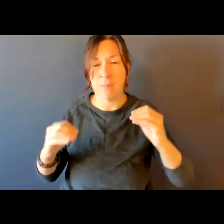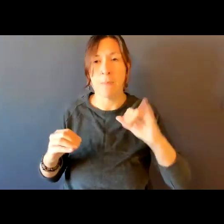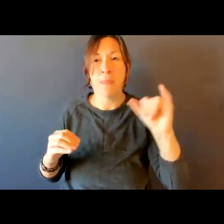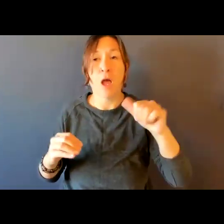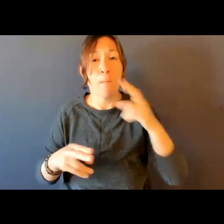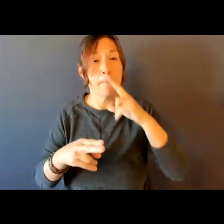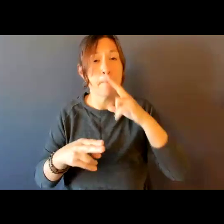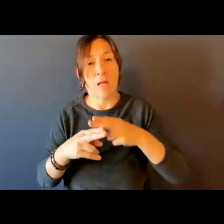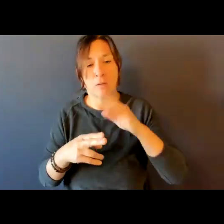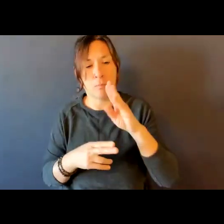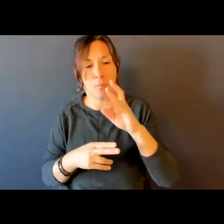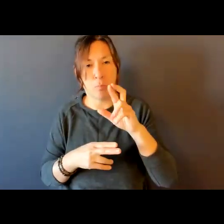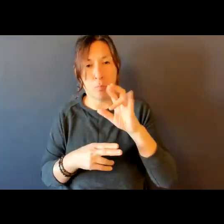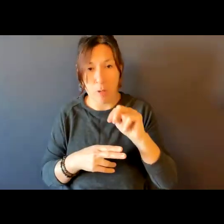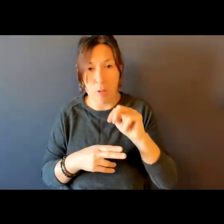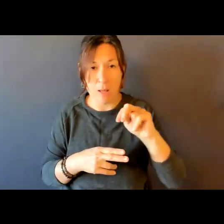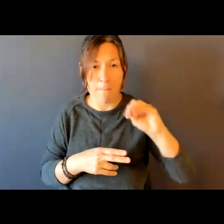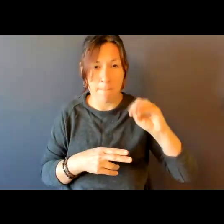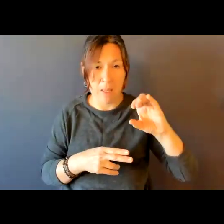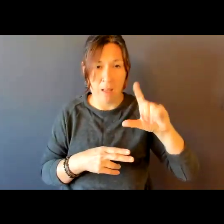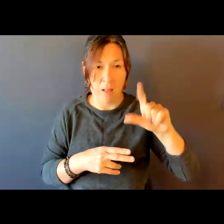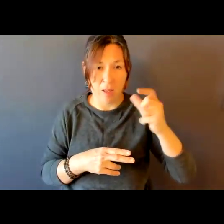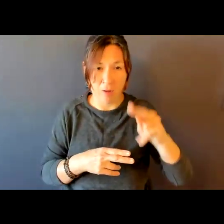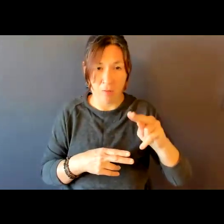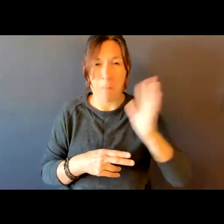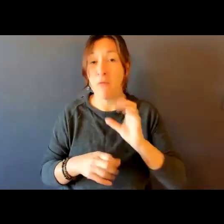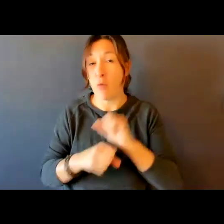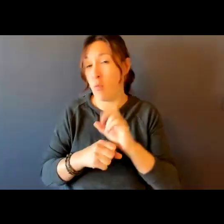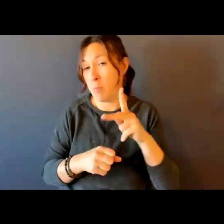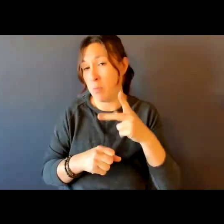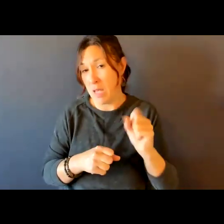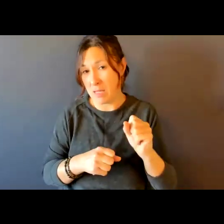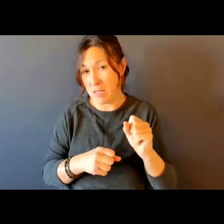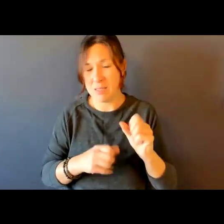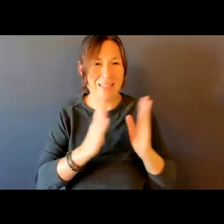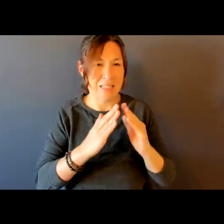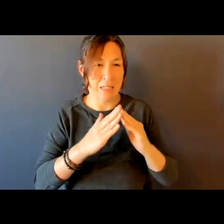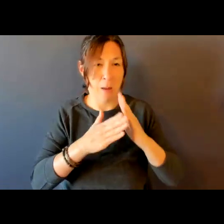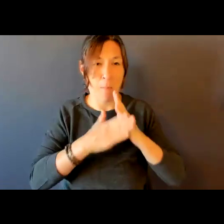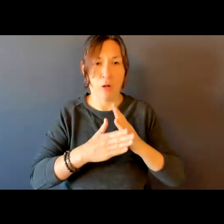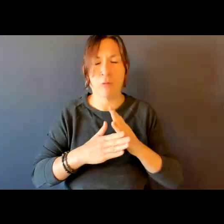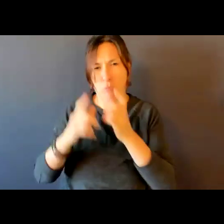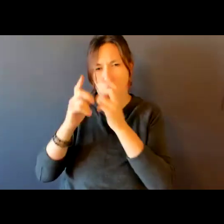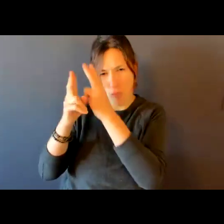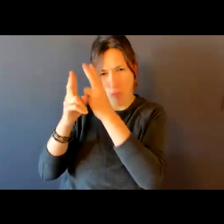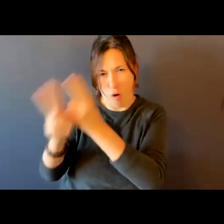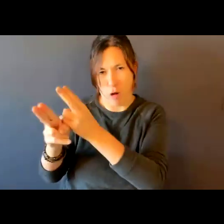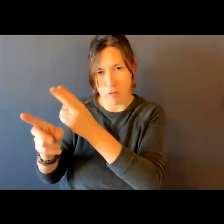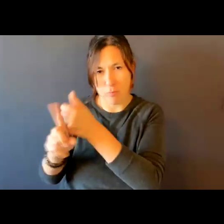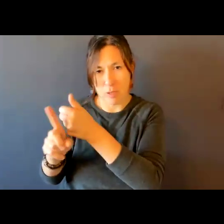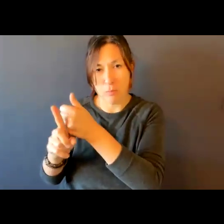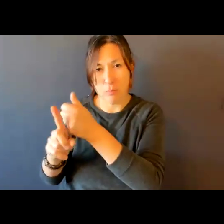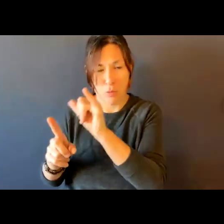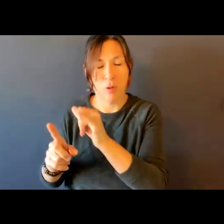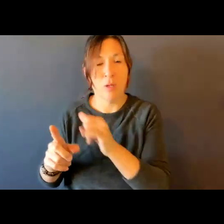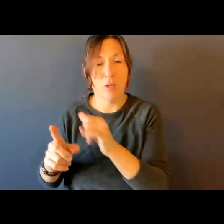a former BPS employee and one of our city partners, who was also honored. Now a senior project manager